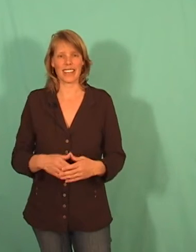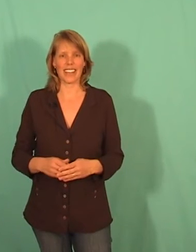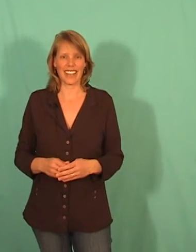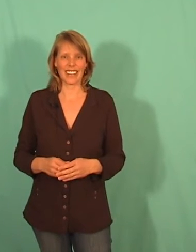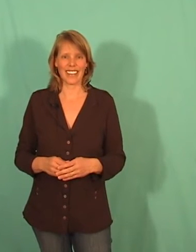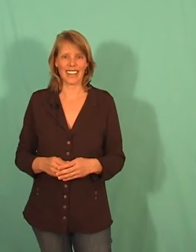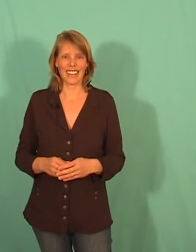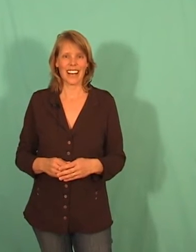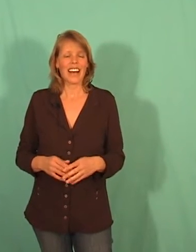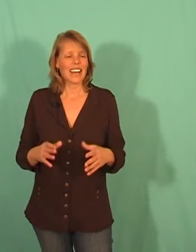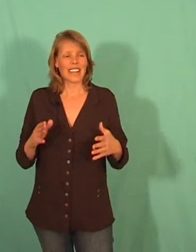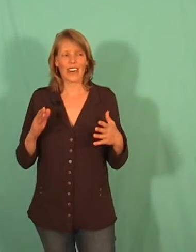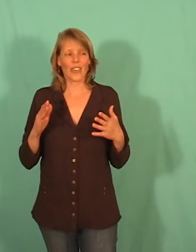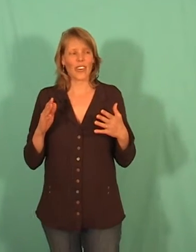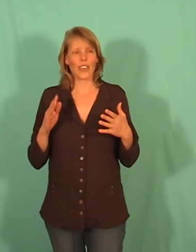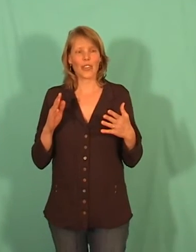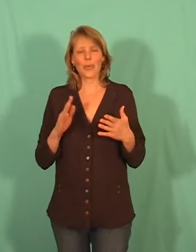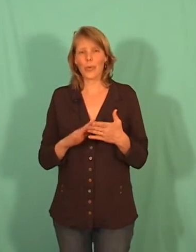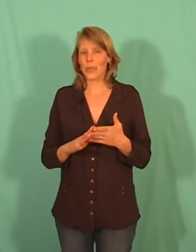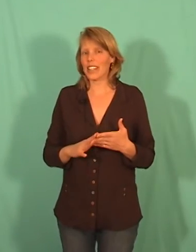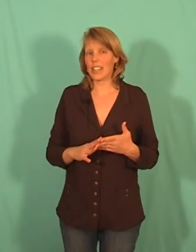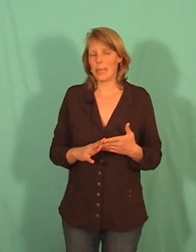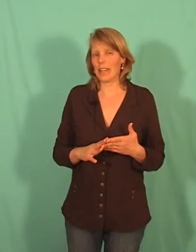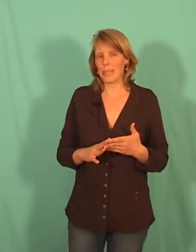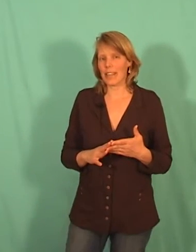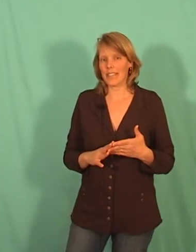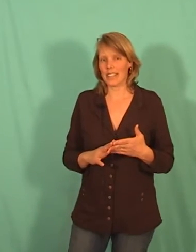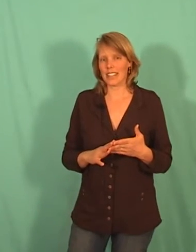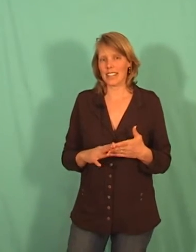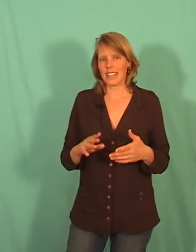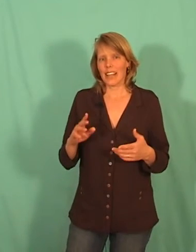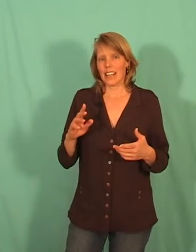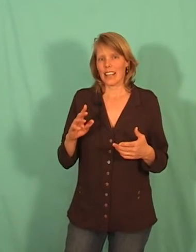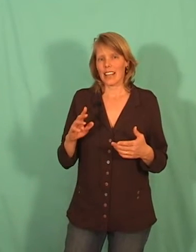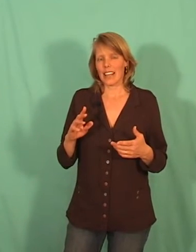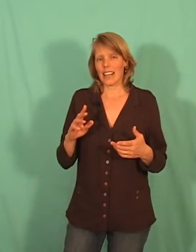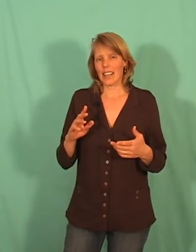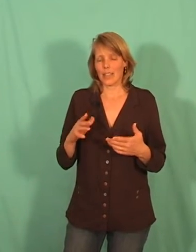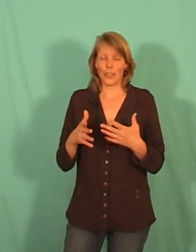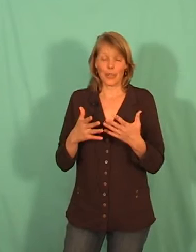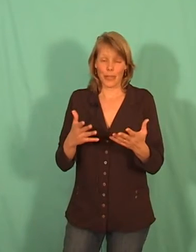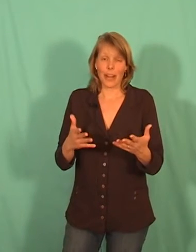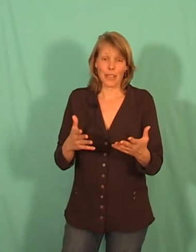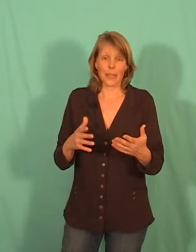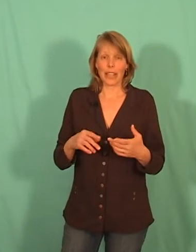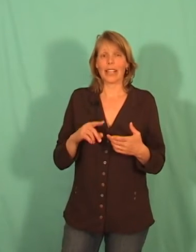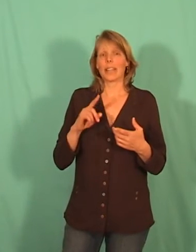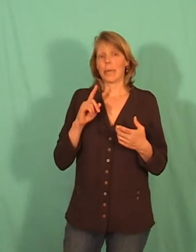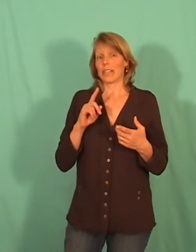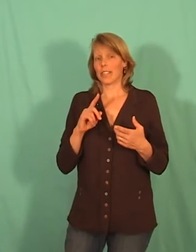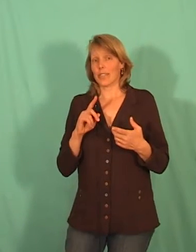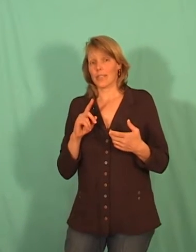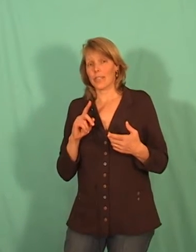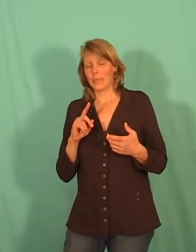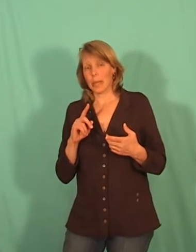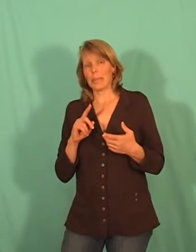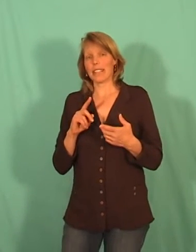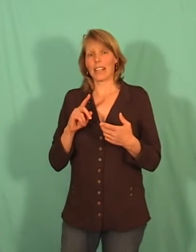thinking. Now, you will read about the benefits, if you haven't already. The benefits of baby sign language